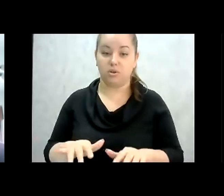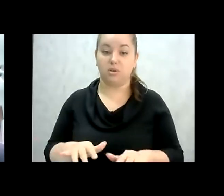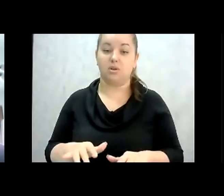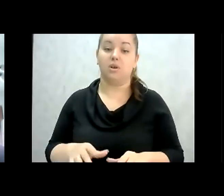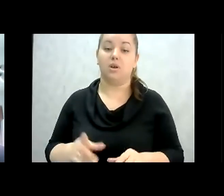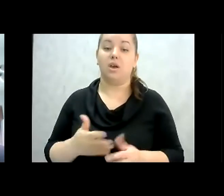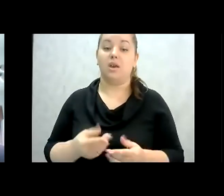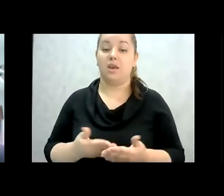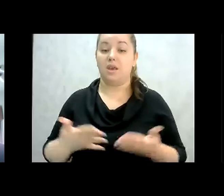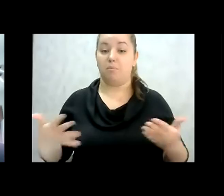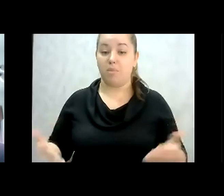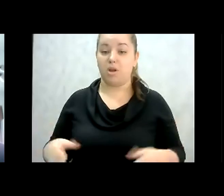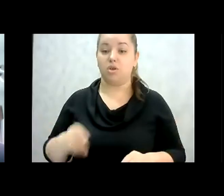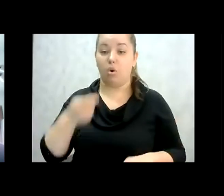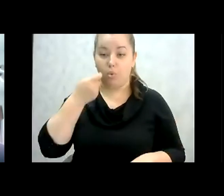very much.